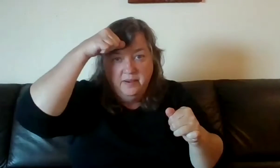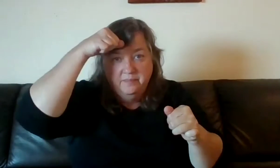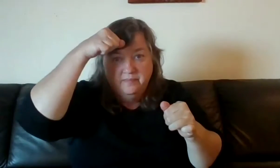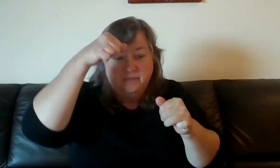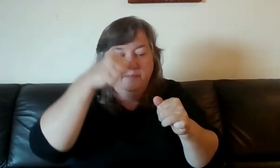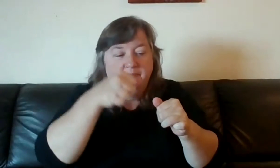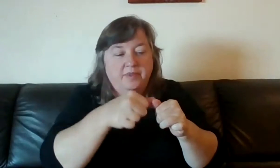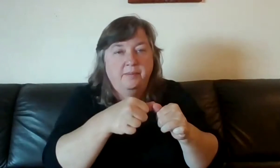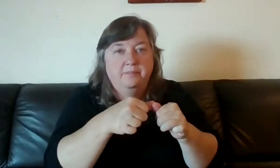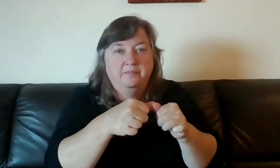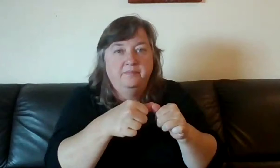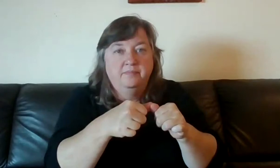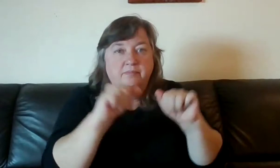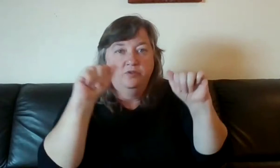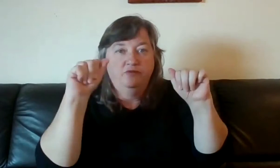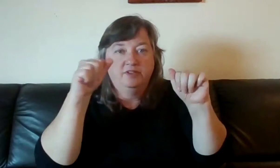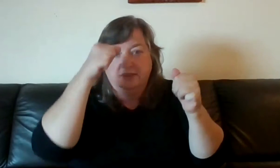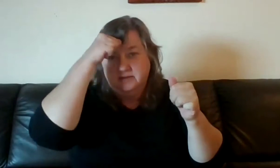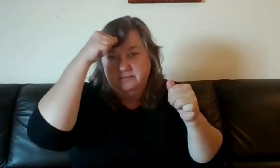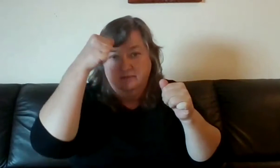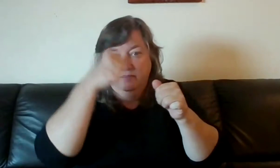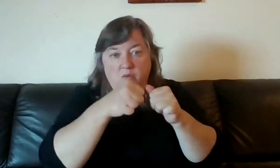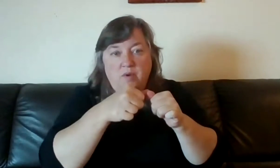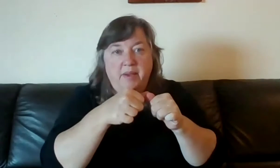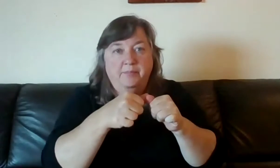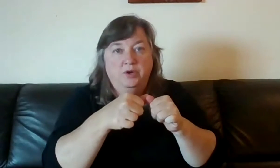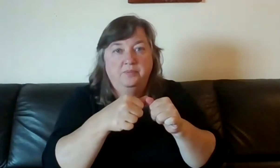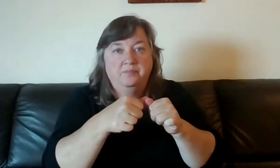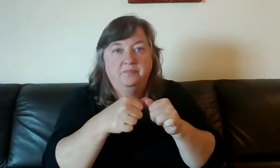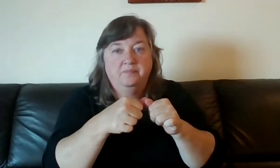Thumb, thumb. Both fists. Remember.